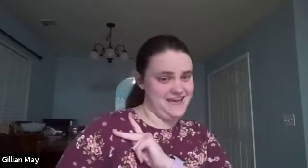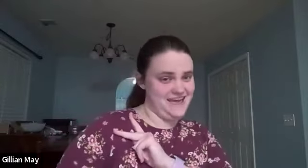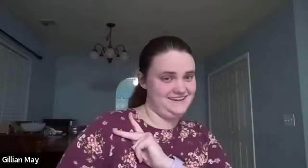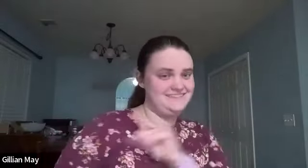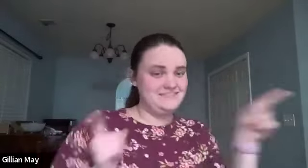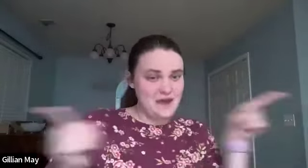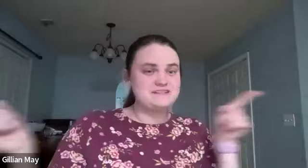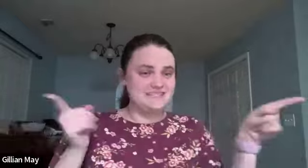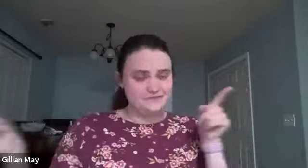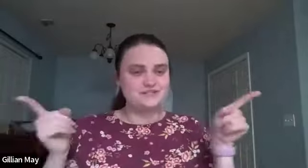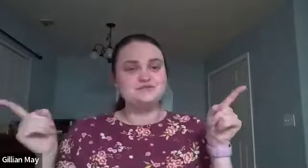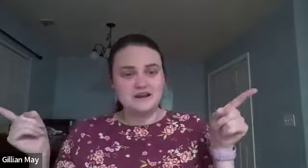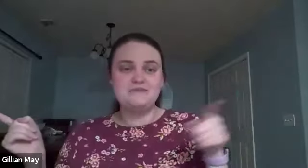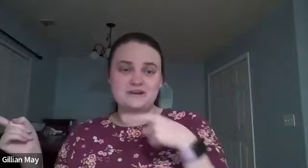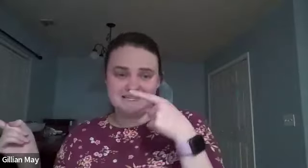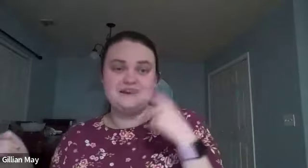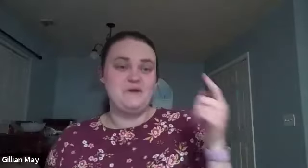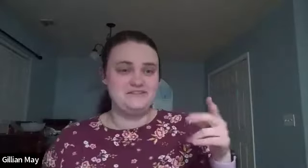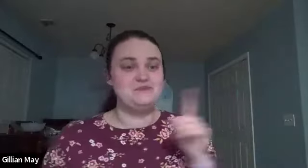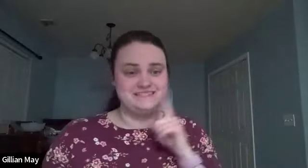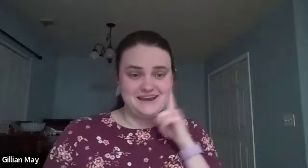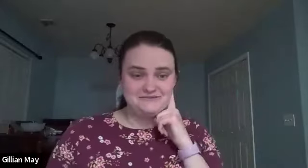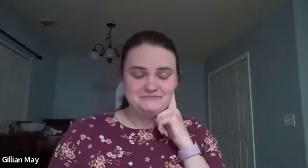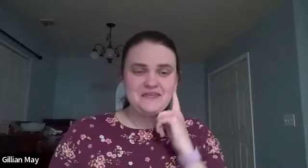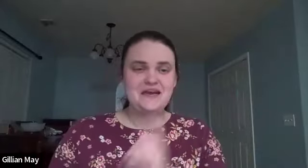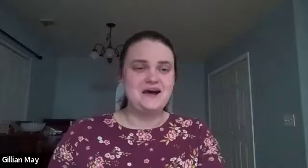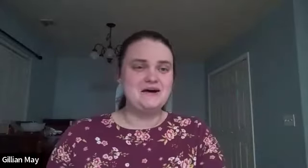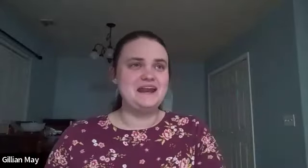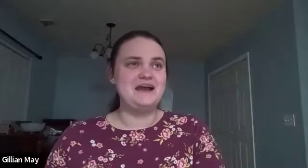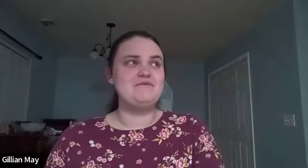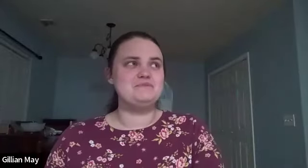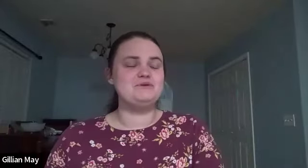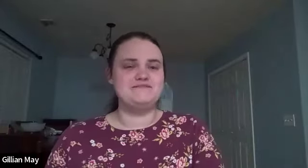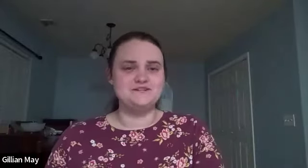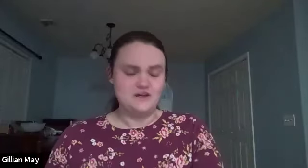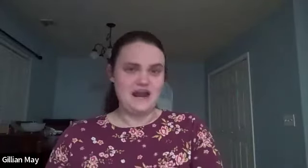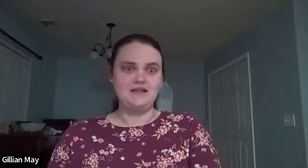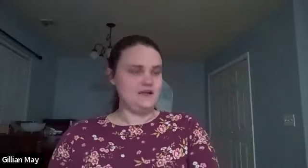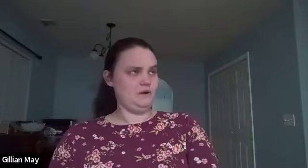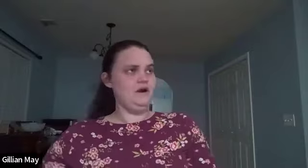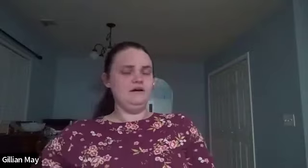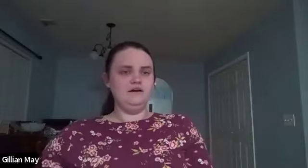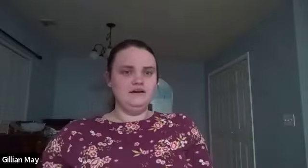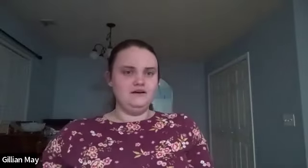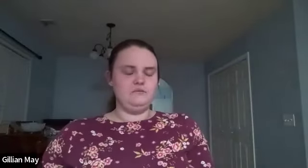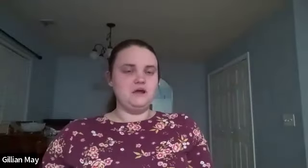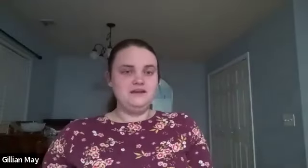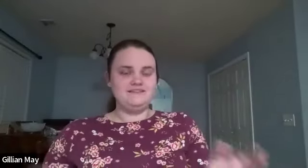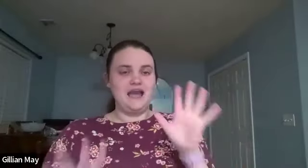K. Like that was the difference, because one of them was hearing and one of them was deaf. And I remember when I first saw that, I like went, what? Like I